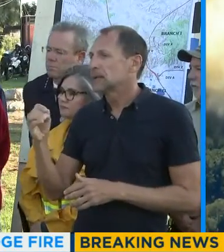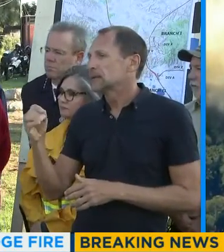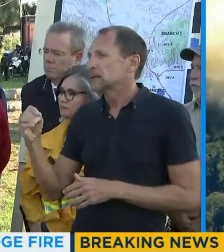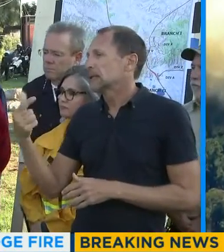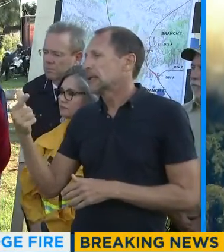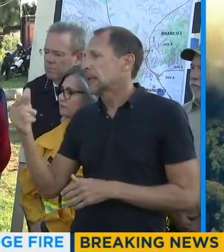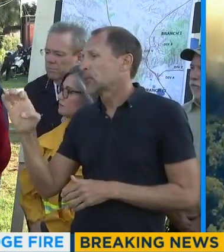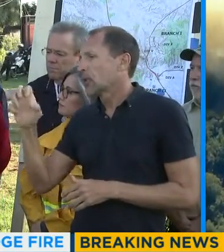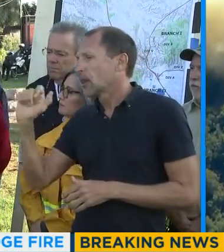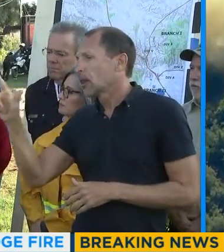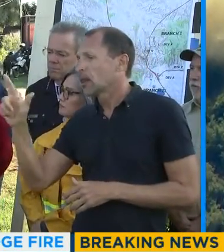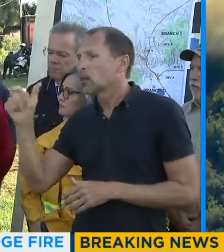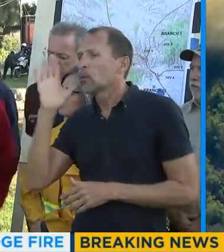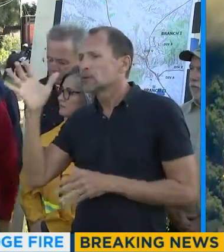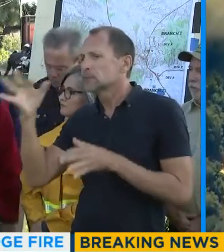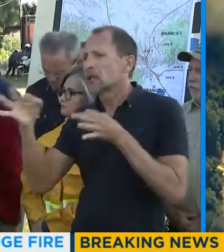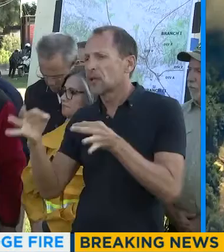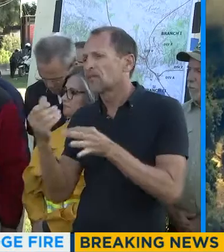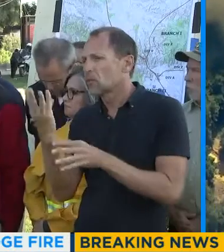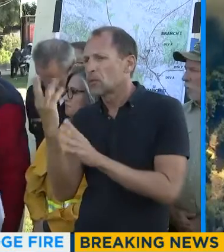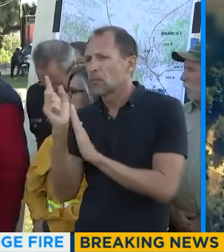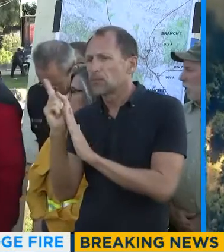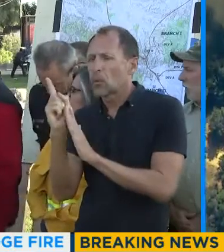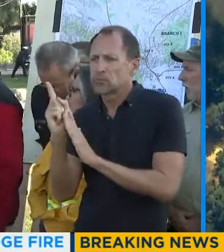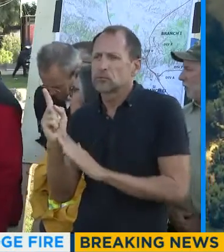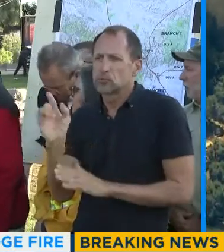state state of emergency as well.